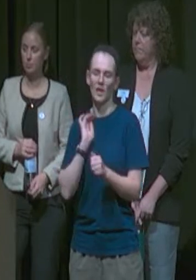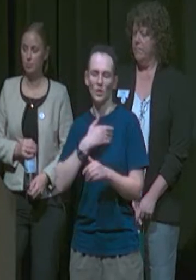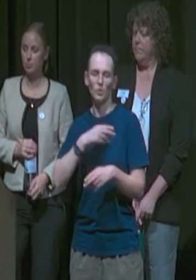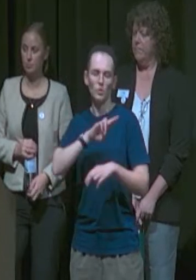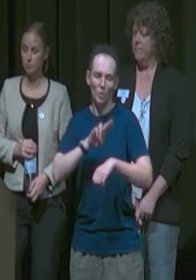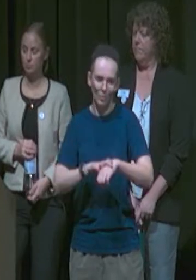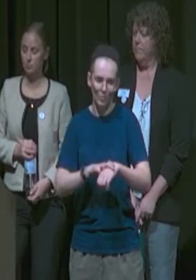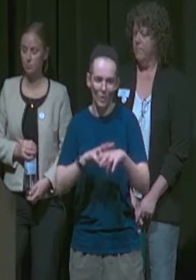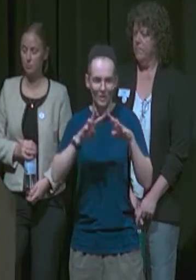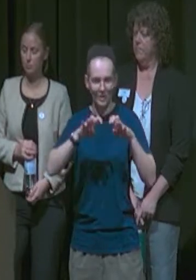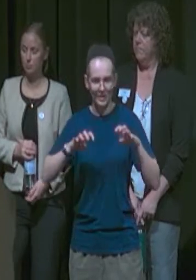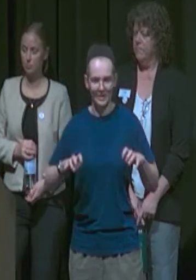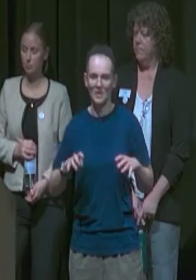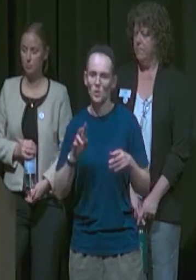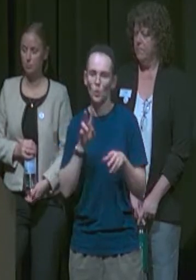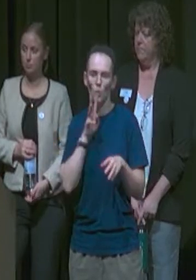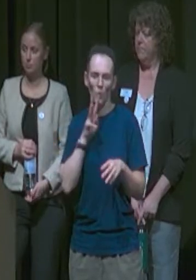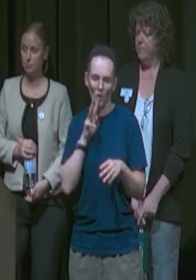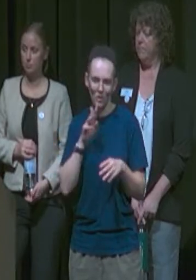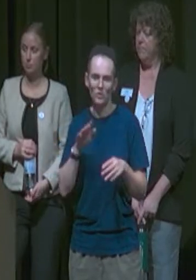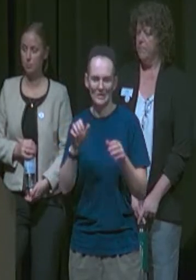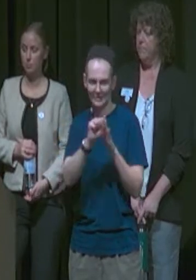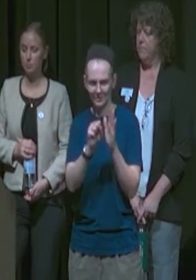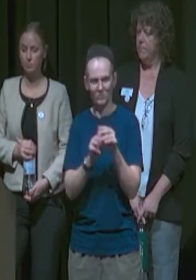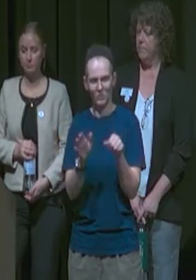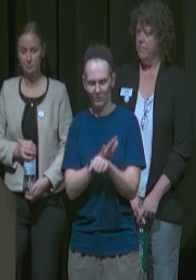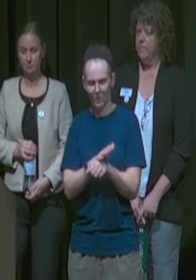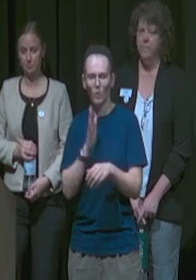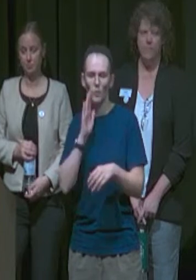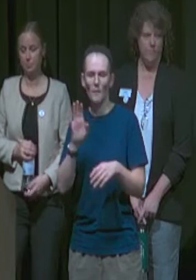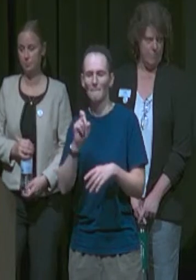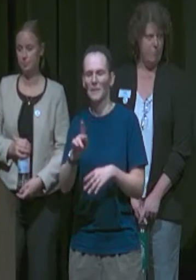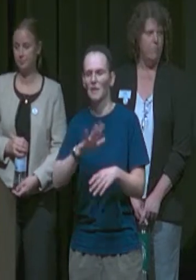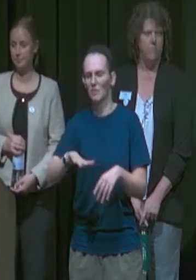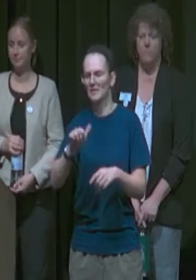assessing waters across the state, will be back in about 10 years.